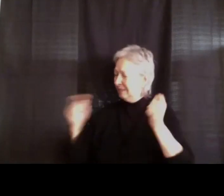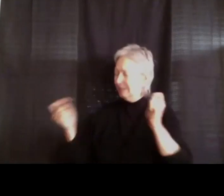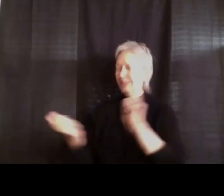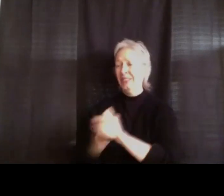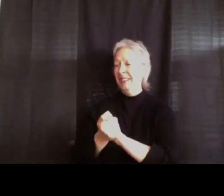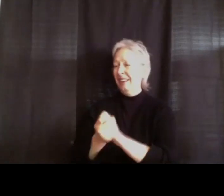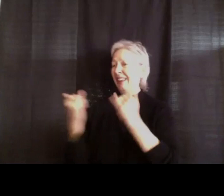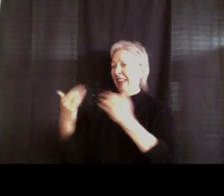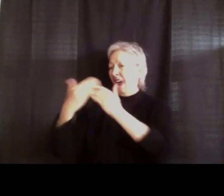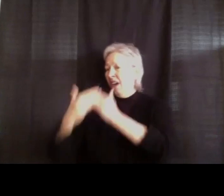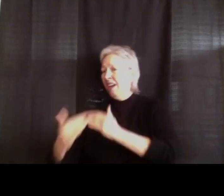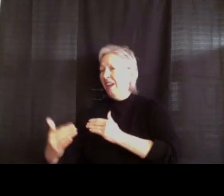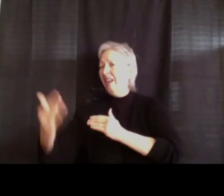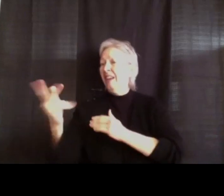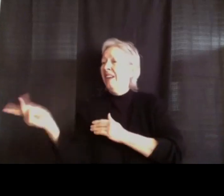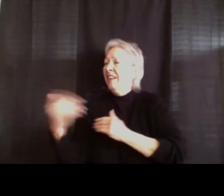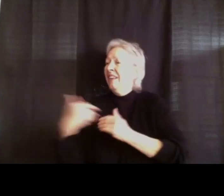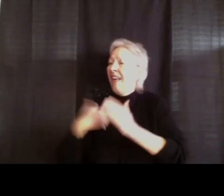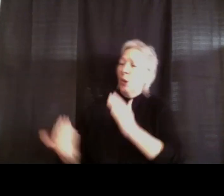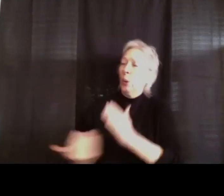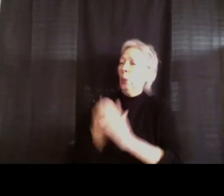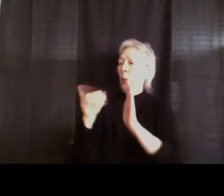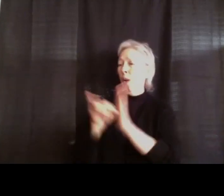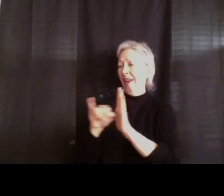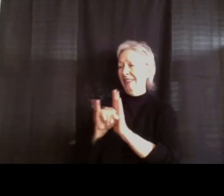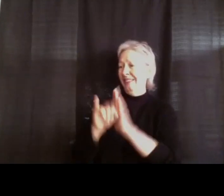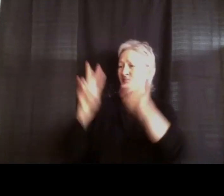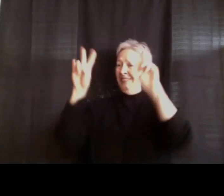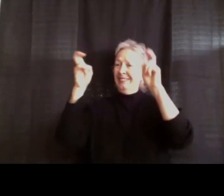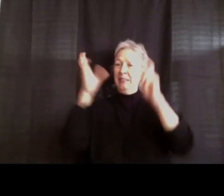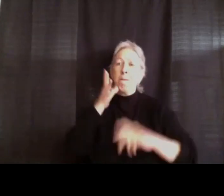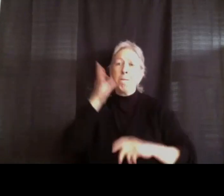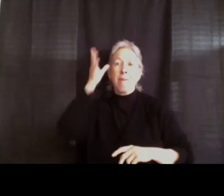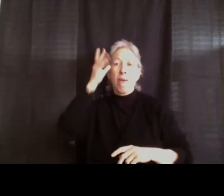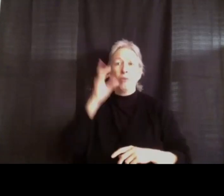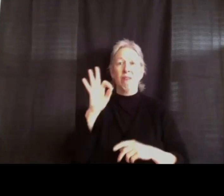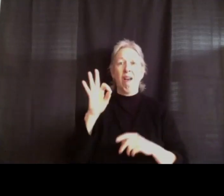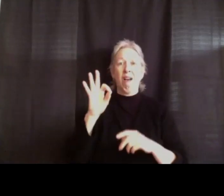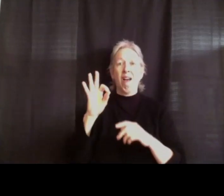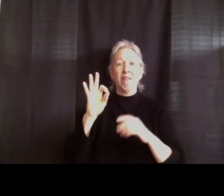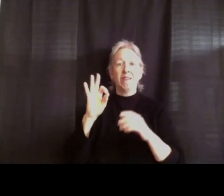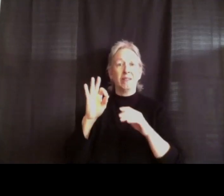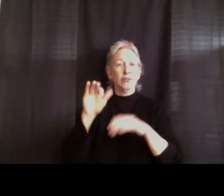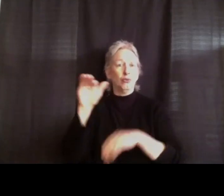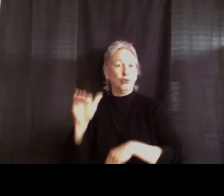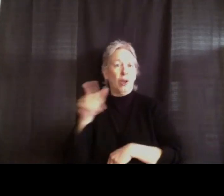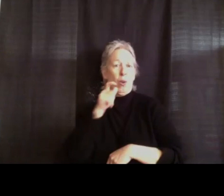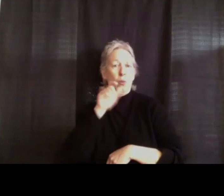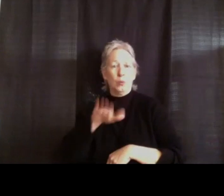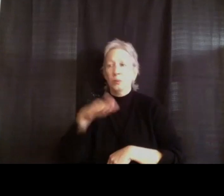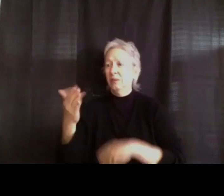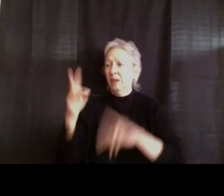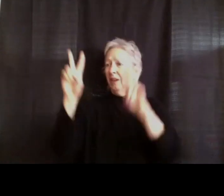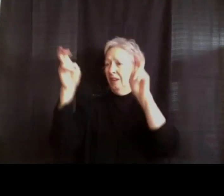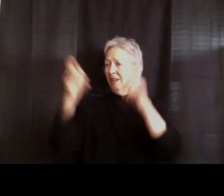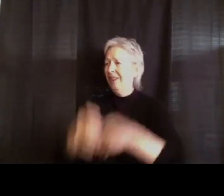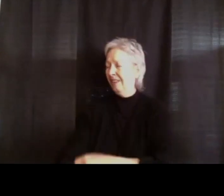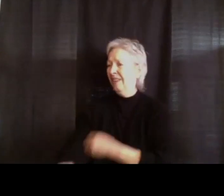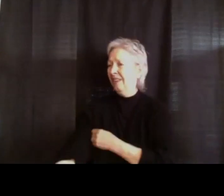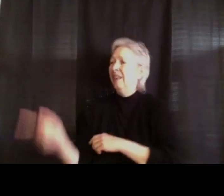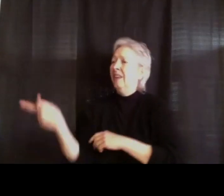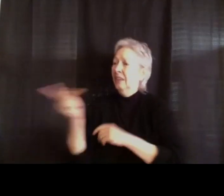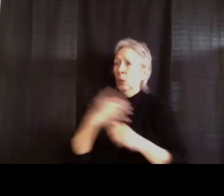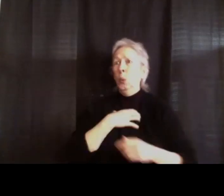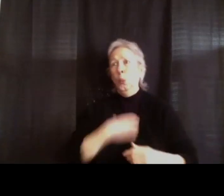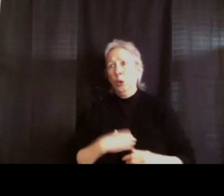new identity, parents of a child who died. You may try to return to your